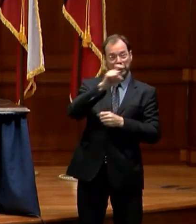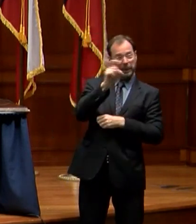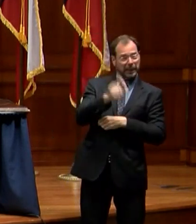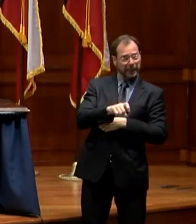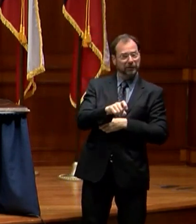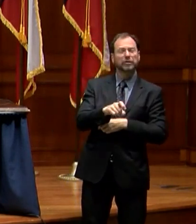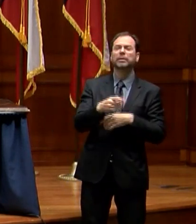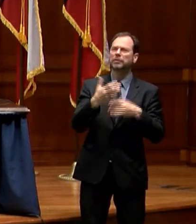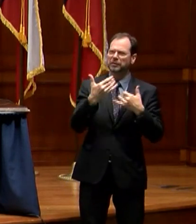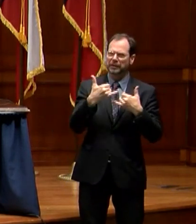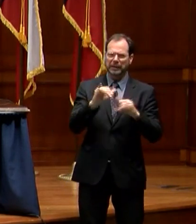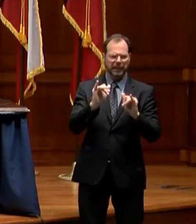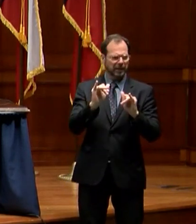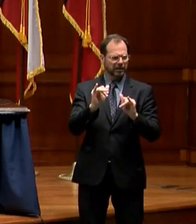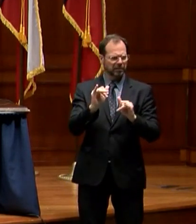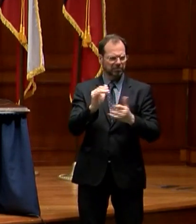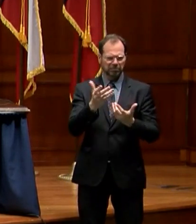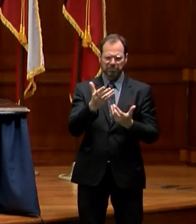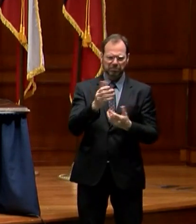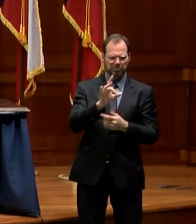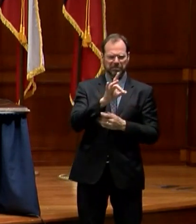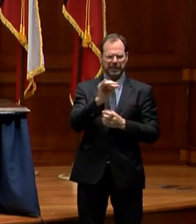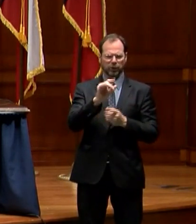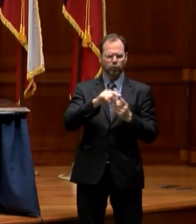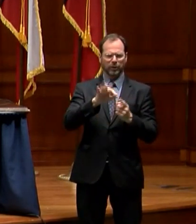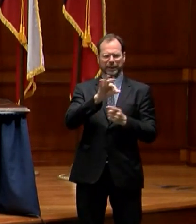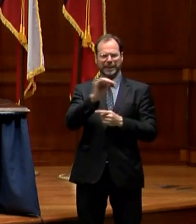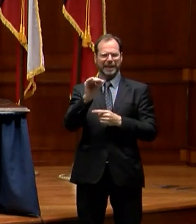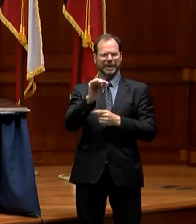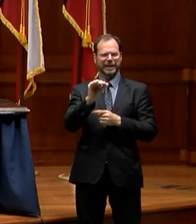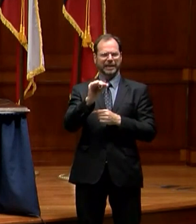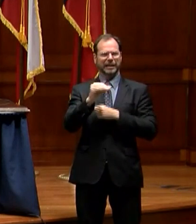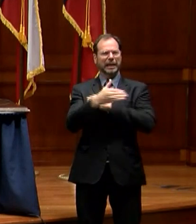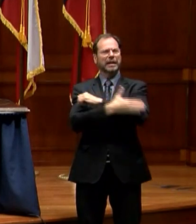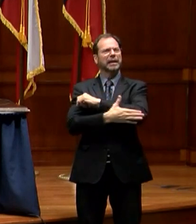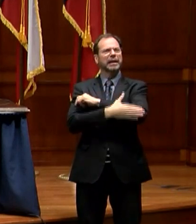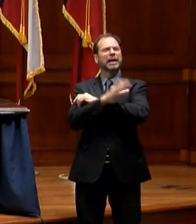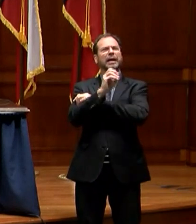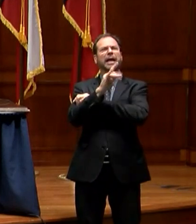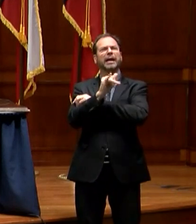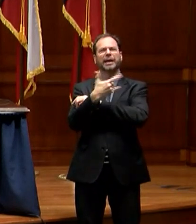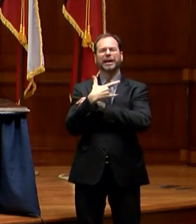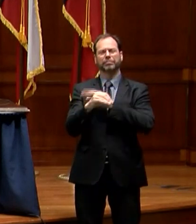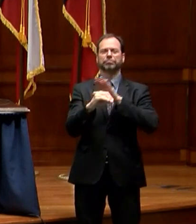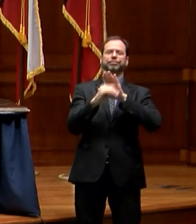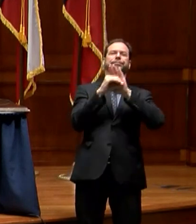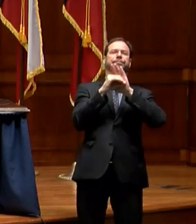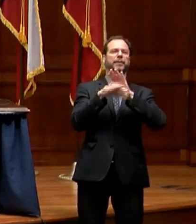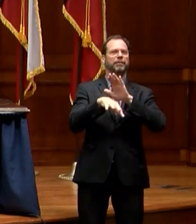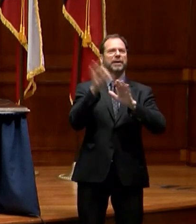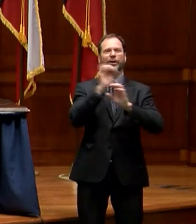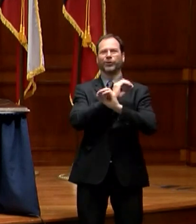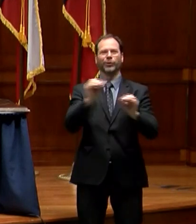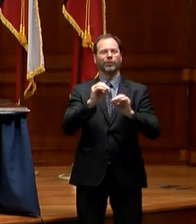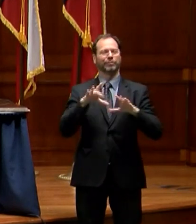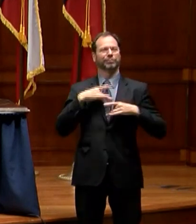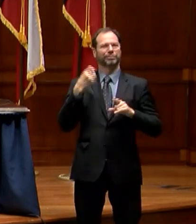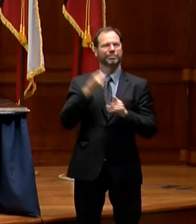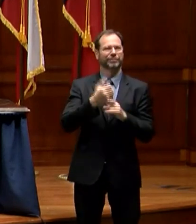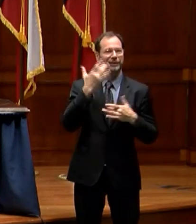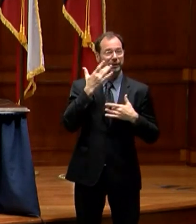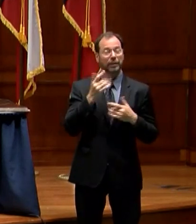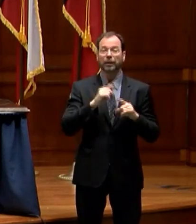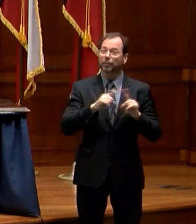Texas about 80 to 90 counties that have 0 cases of COVID-19. What I don't know yet is whether or